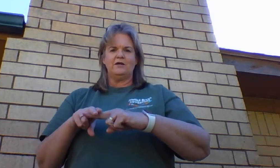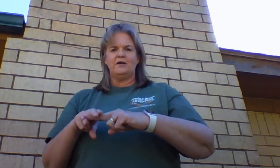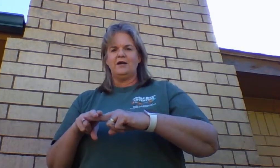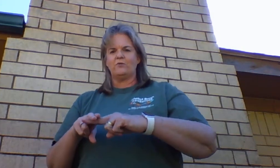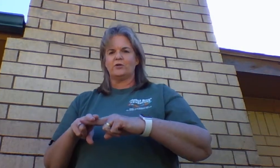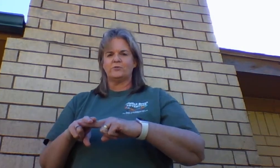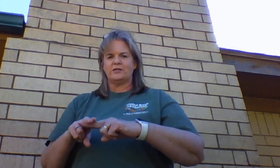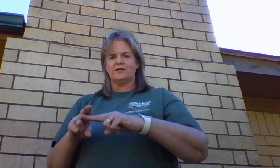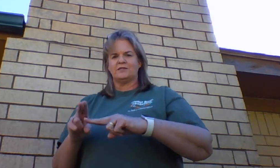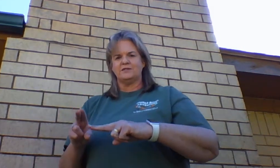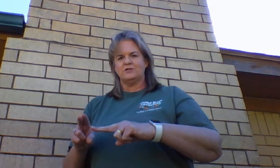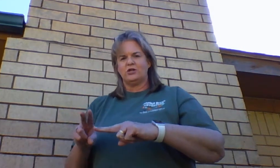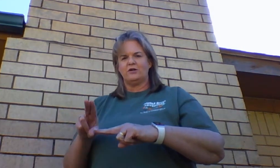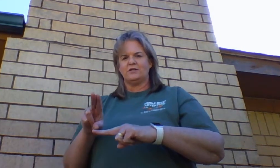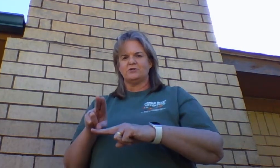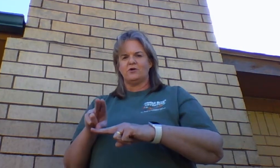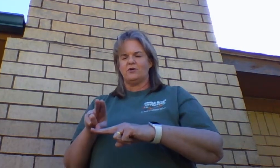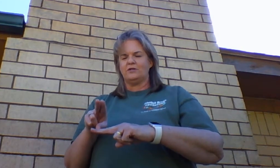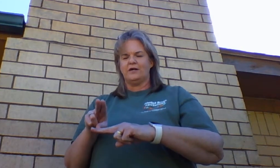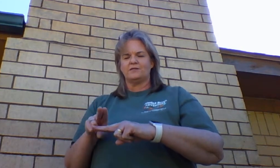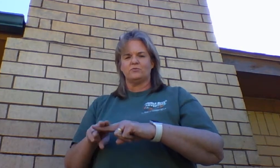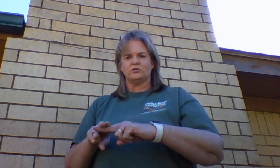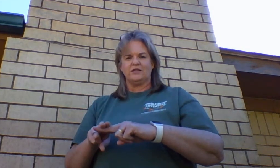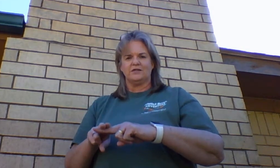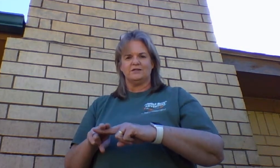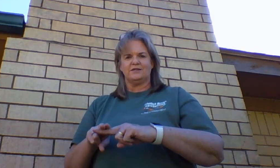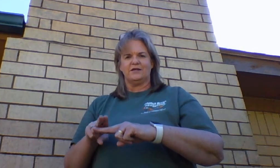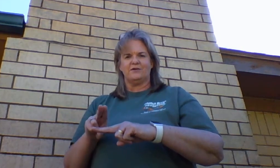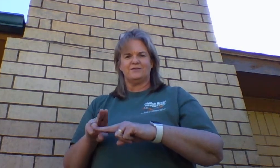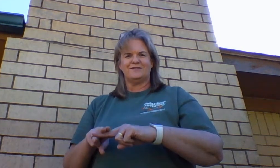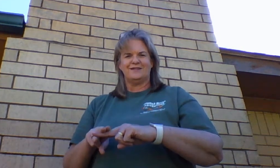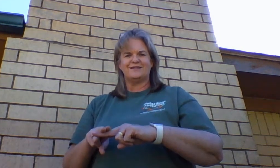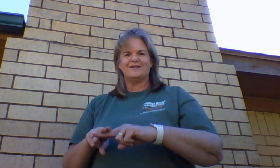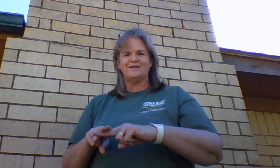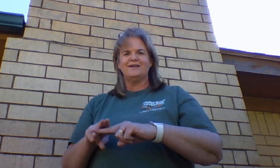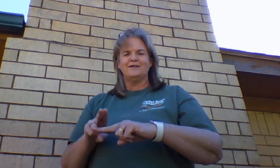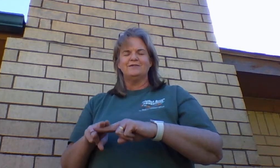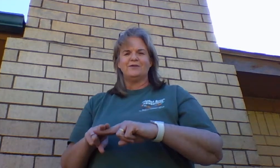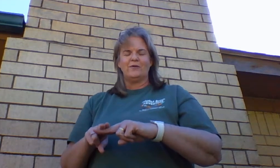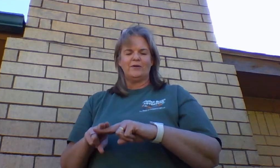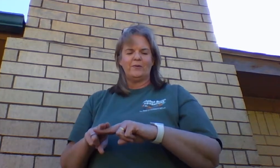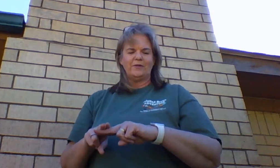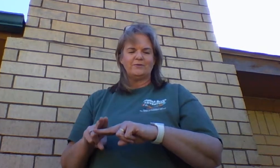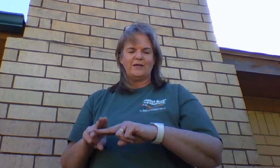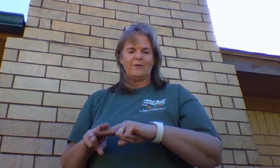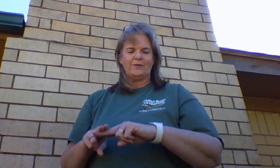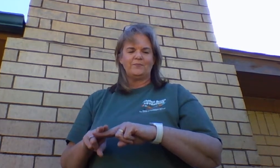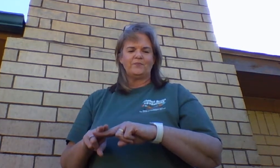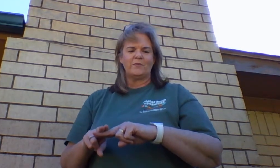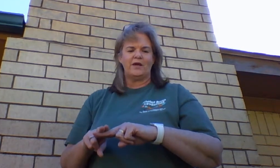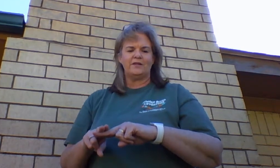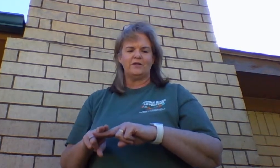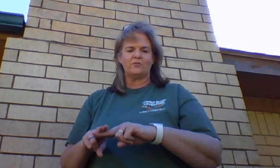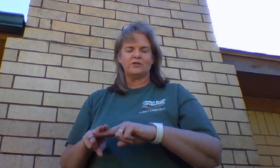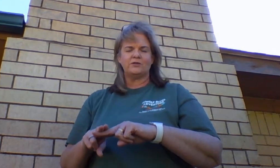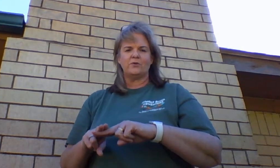and we're going to pretend like this is a chair. These are our legs, and we're just going to sit down, sit. So he already knows that one. And then we're also working